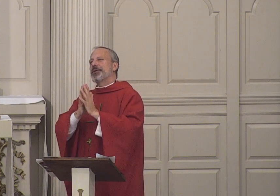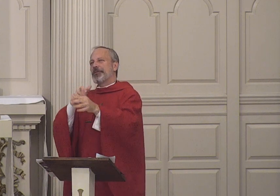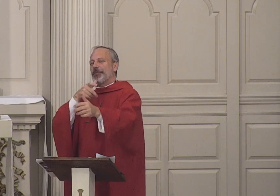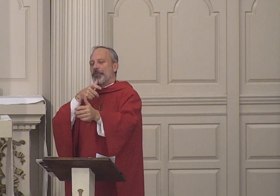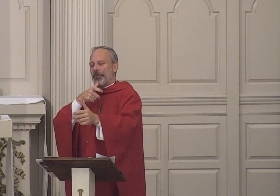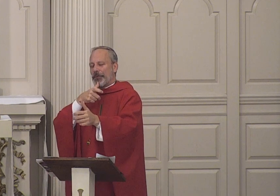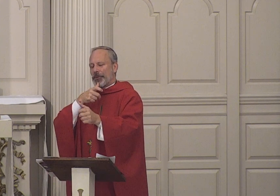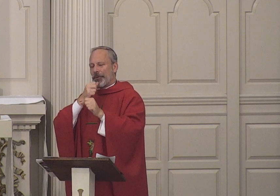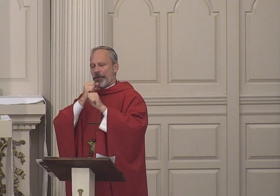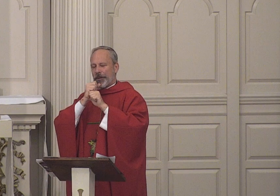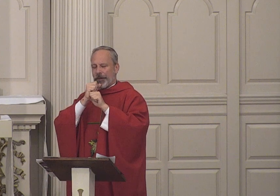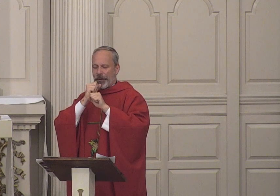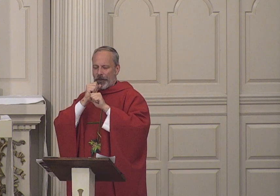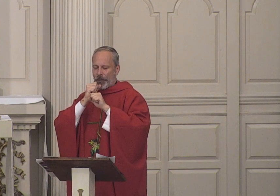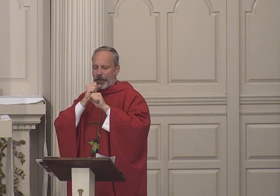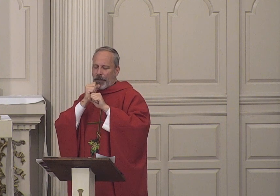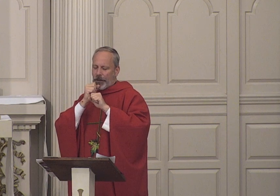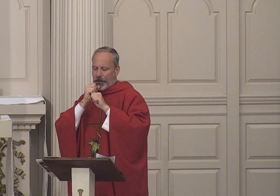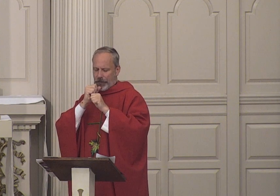with the prayers